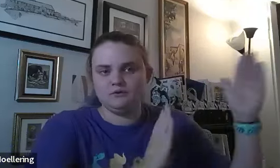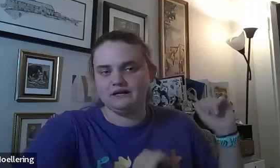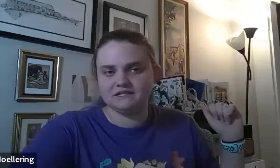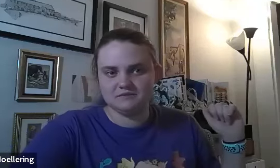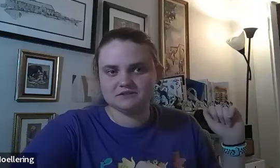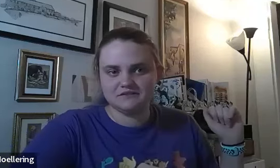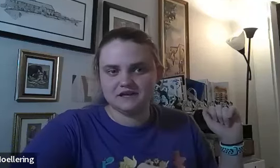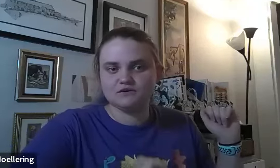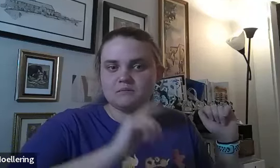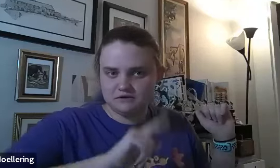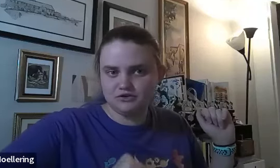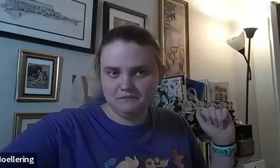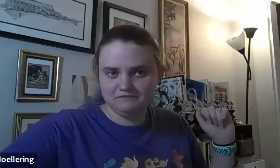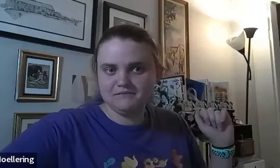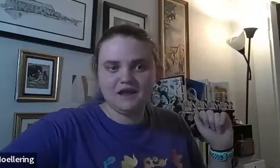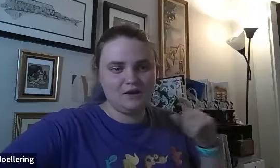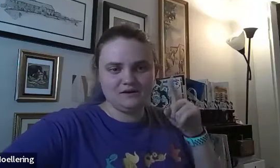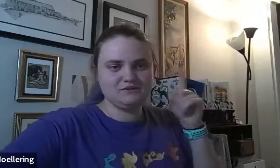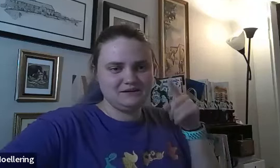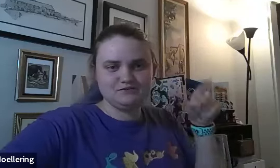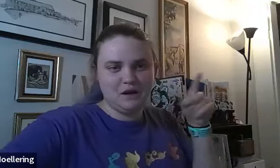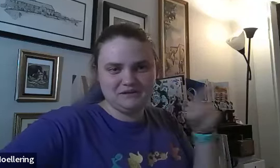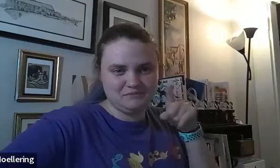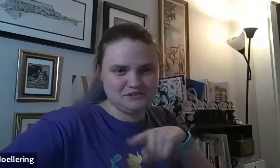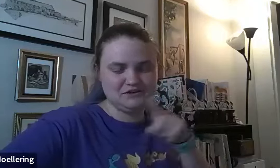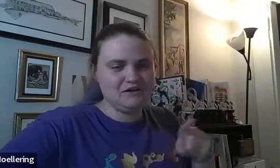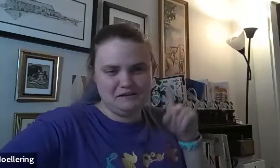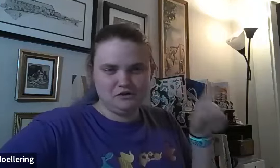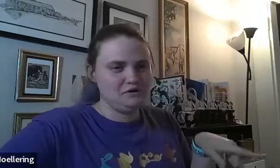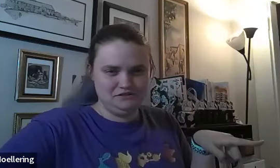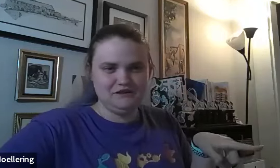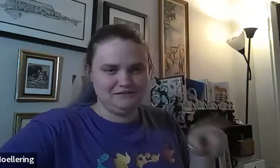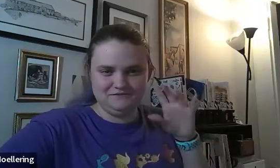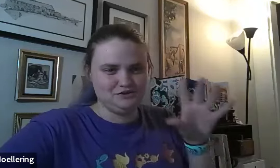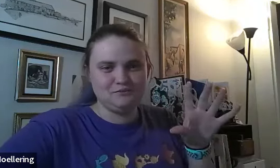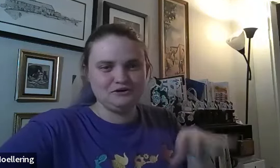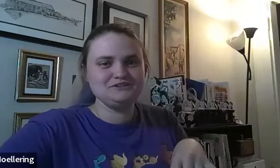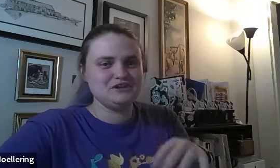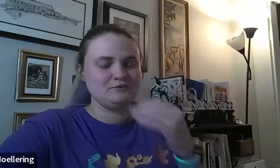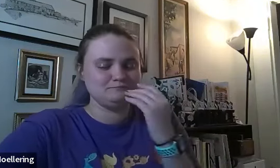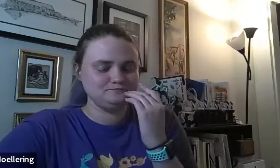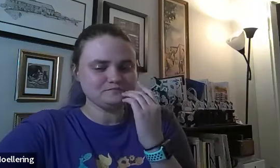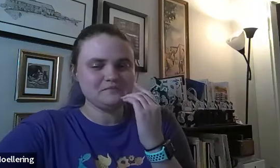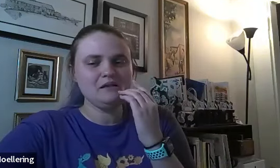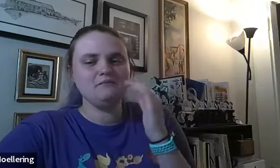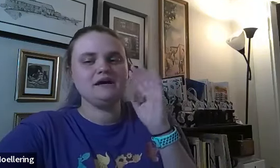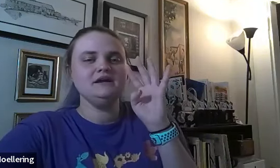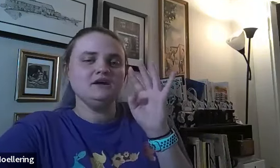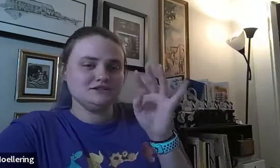when I say numbers like that. So I'm not going to try. I always will end up swapping numbers on y'all, and I don't want to do that and confuse y'all more. So if